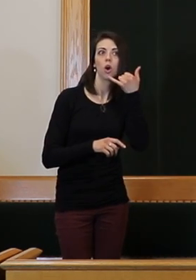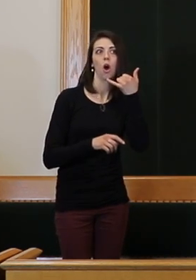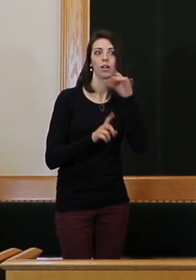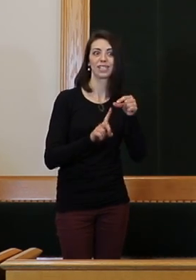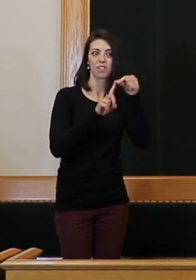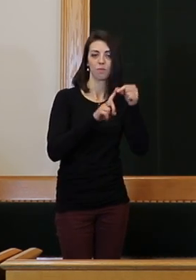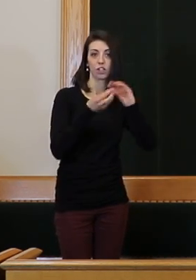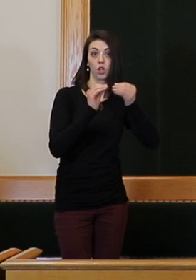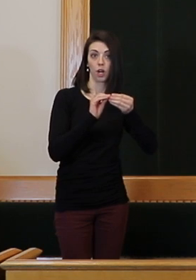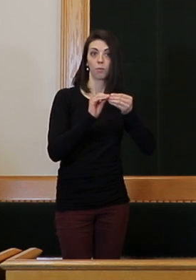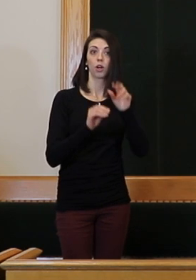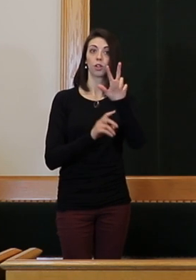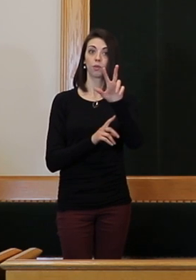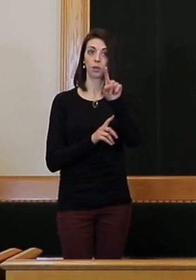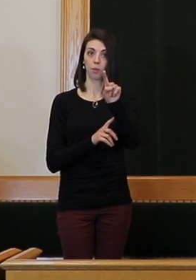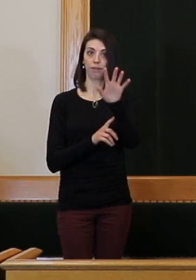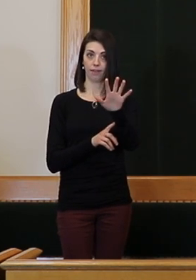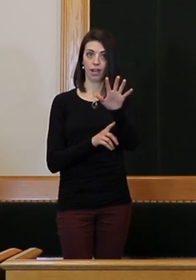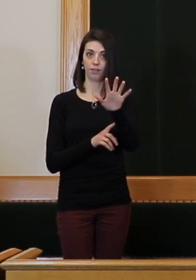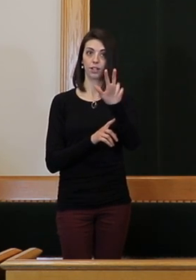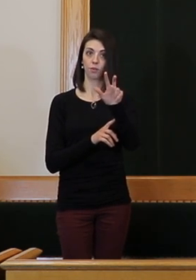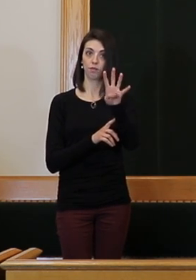COVID-19 hotline at